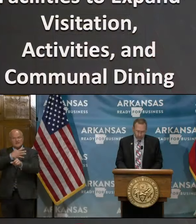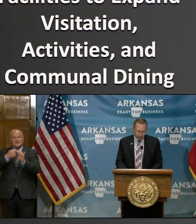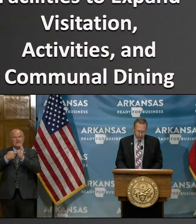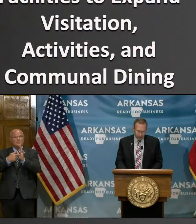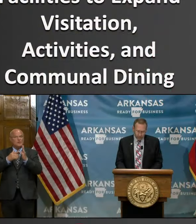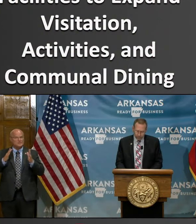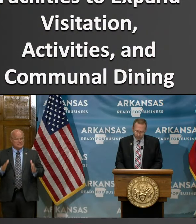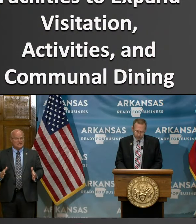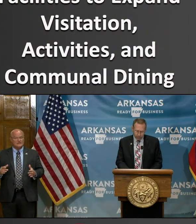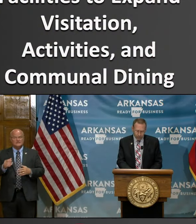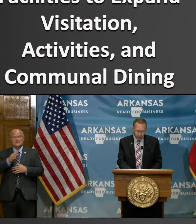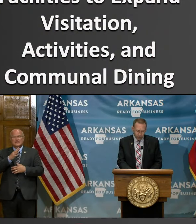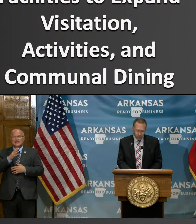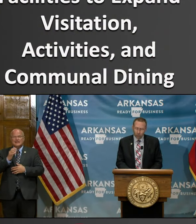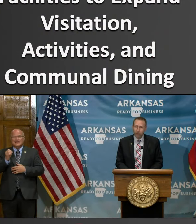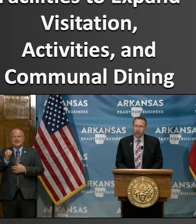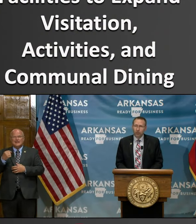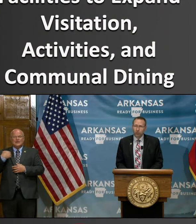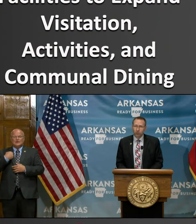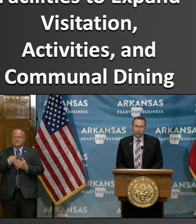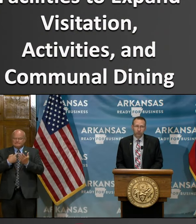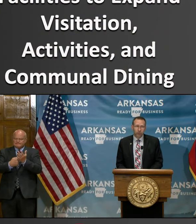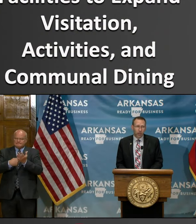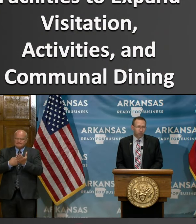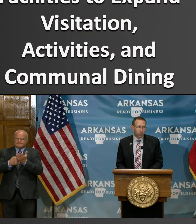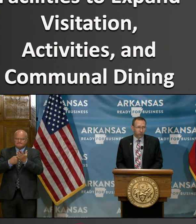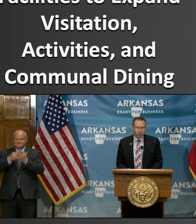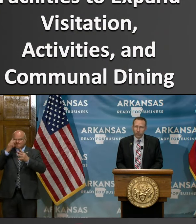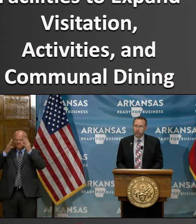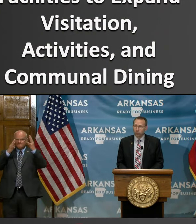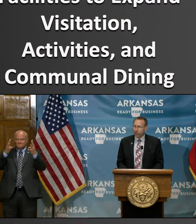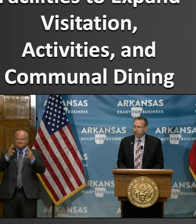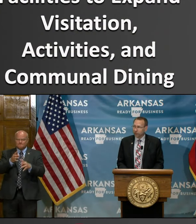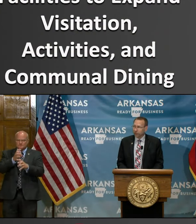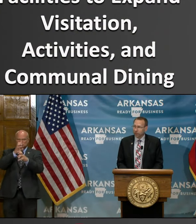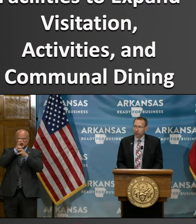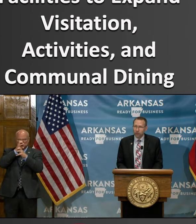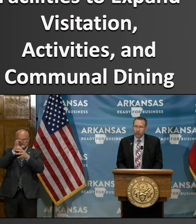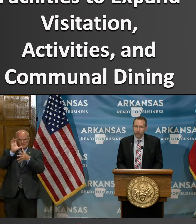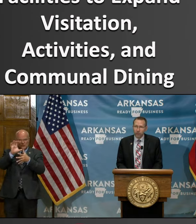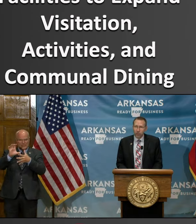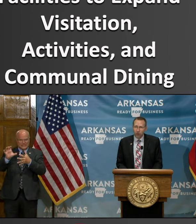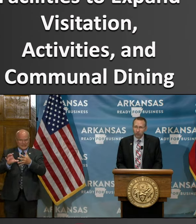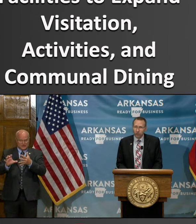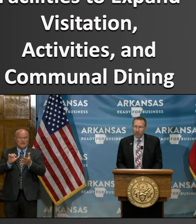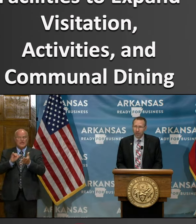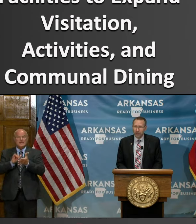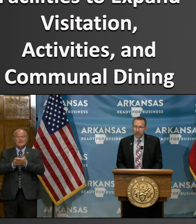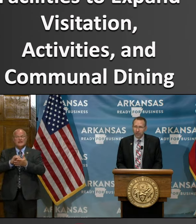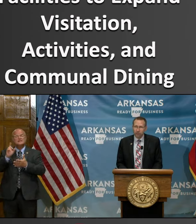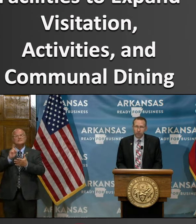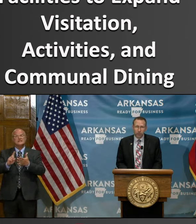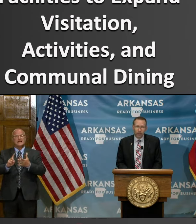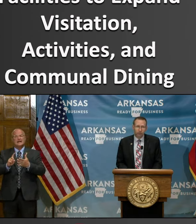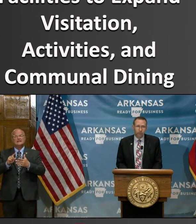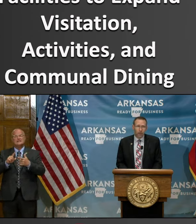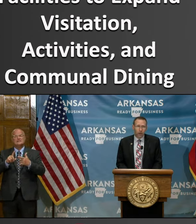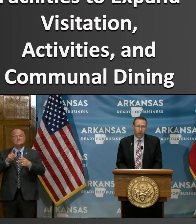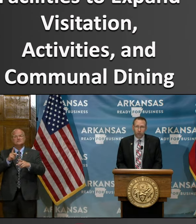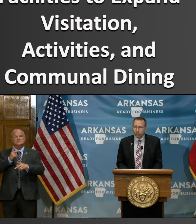representatives, and we've come up with some pretty strict criteria that are designed to